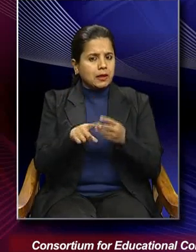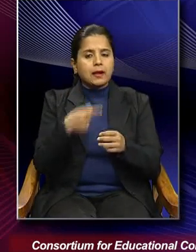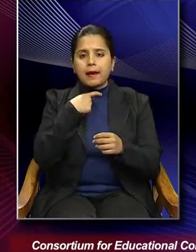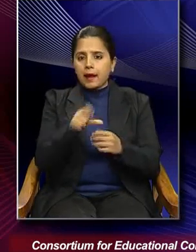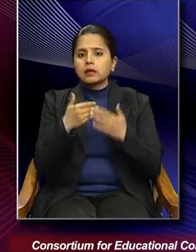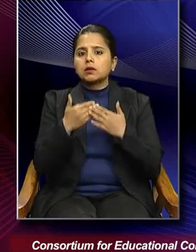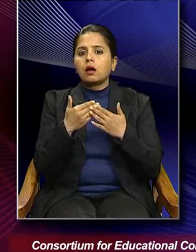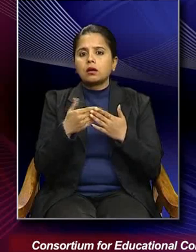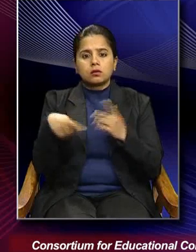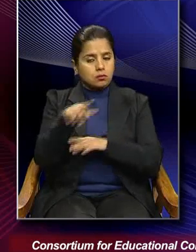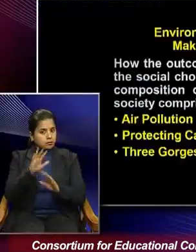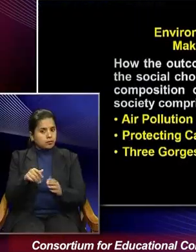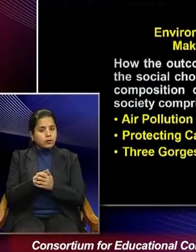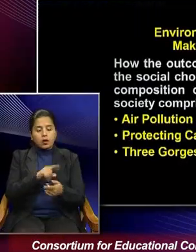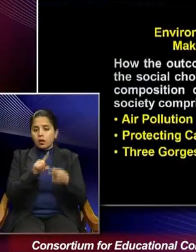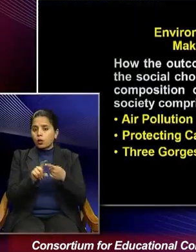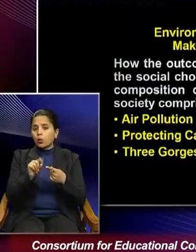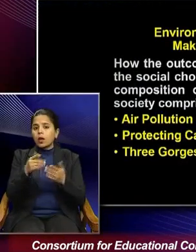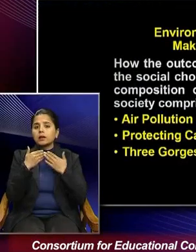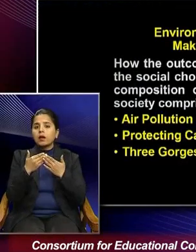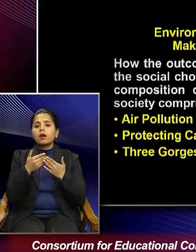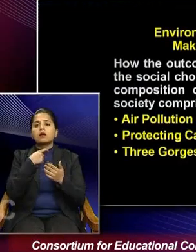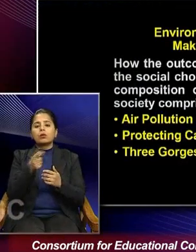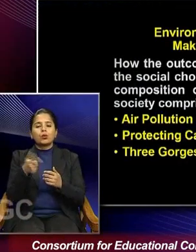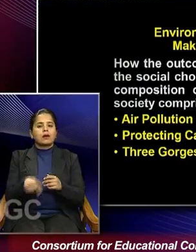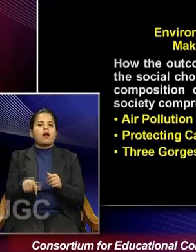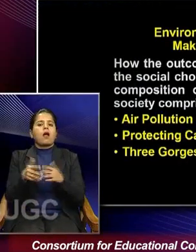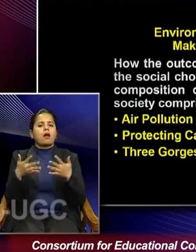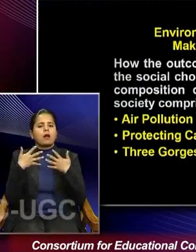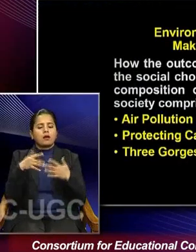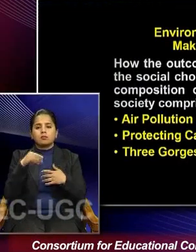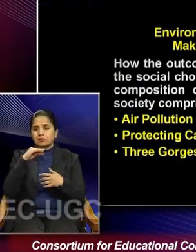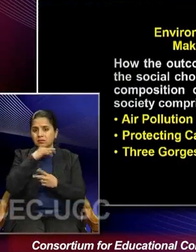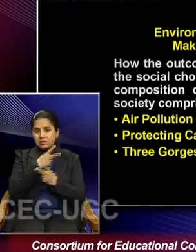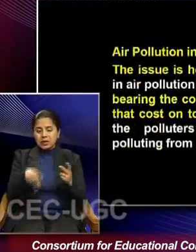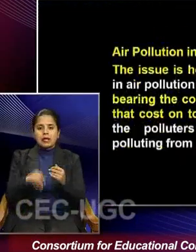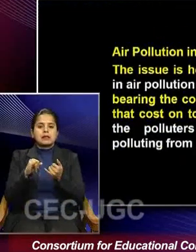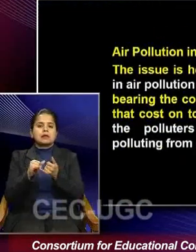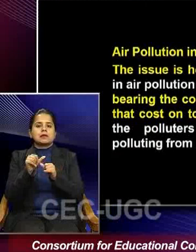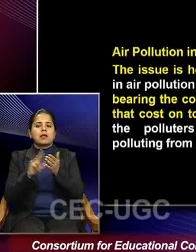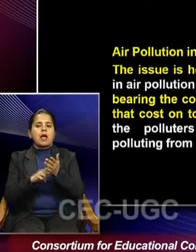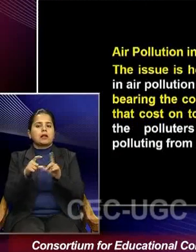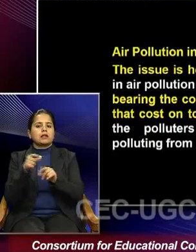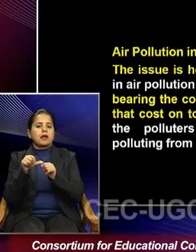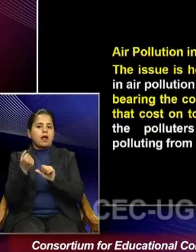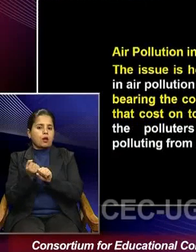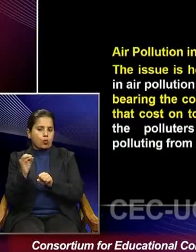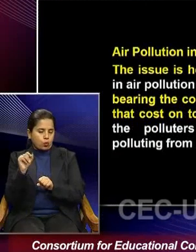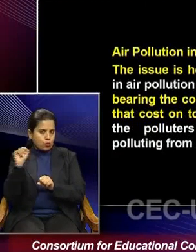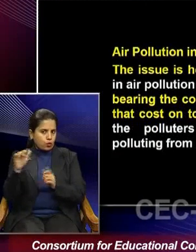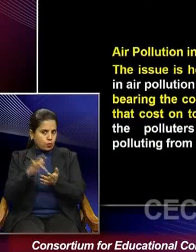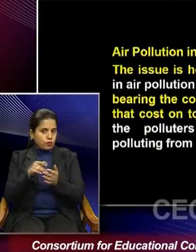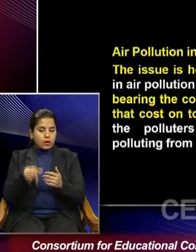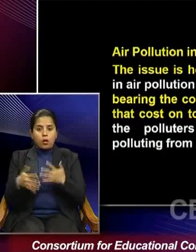studies. First case study would be air pollution in Santiago. Let's move on to the